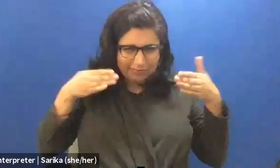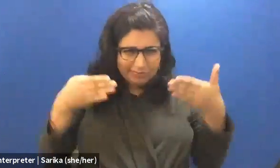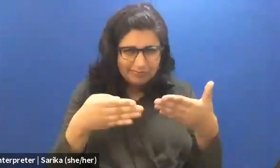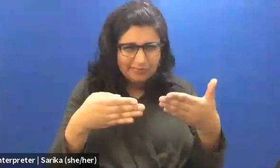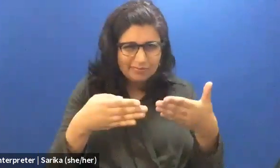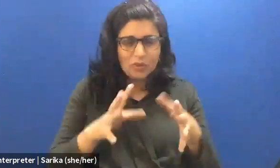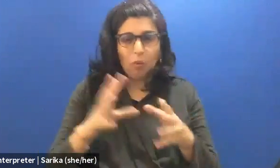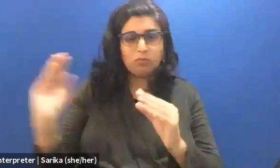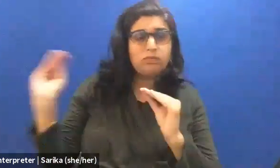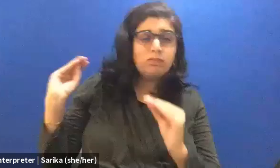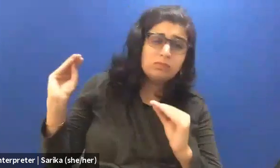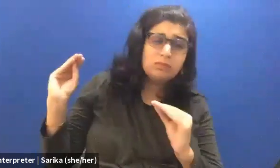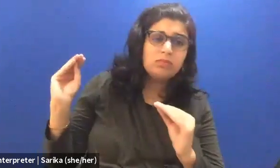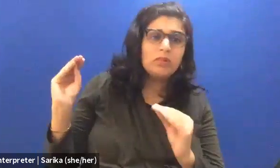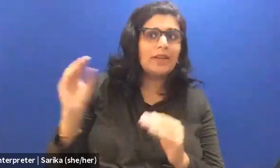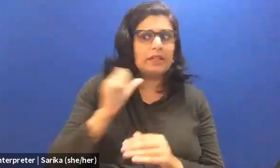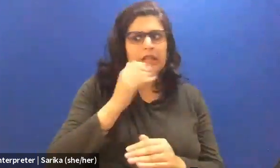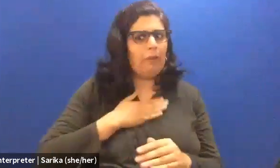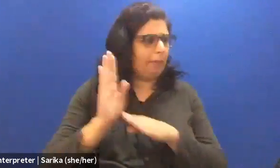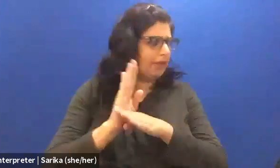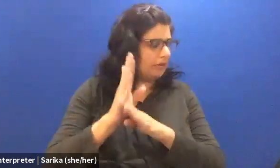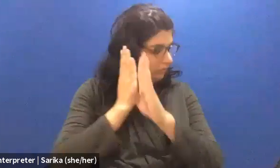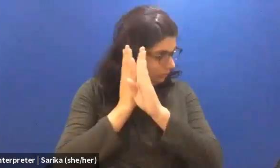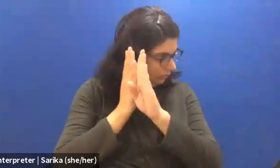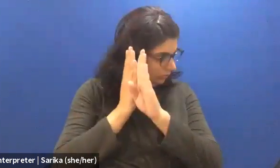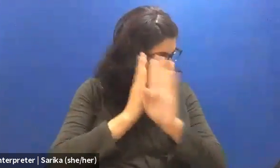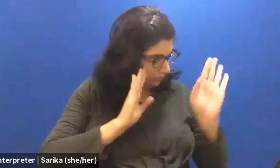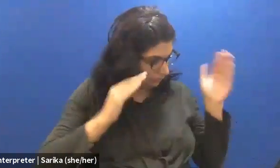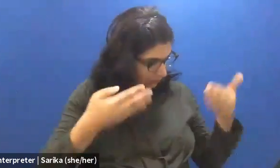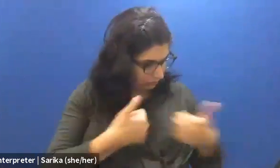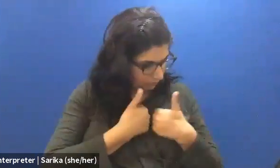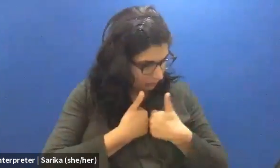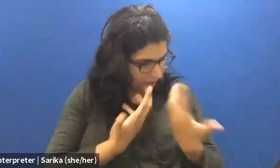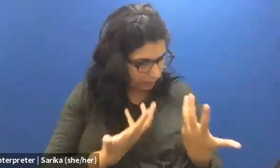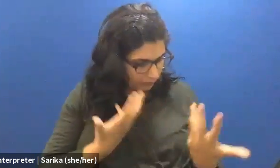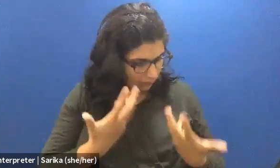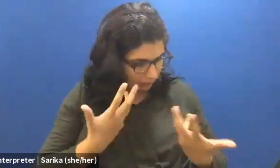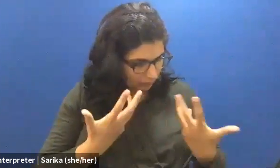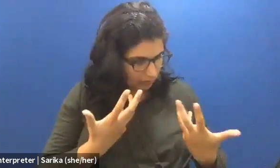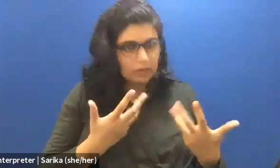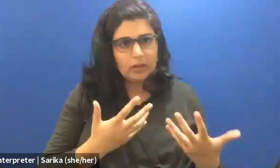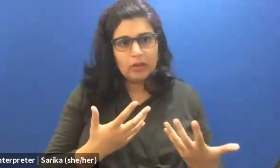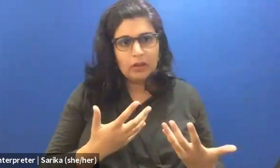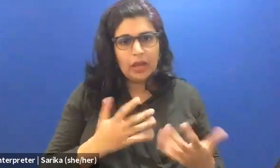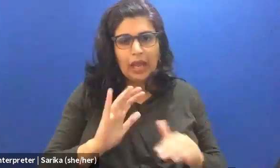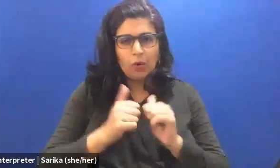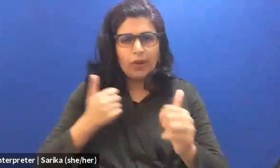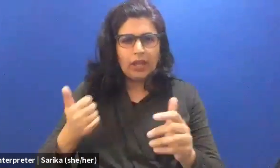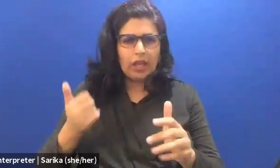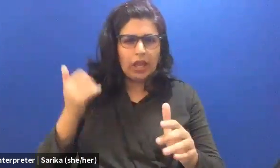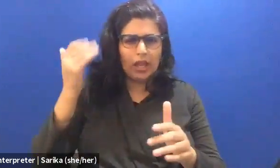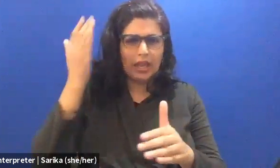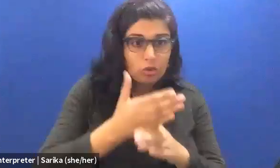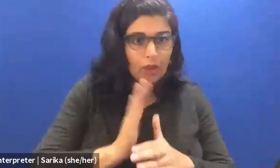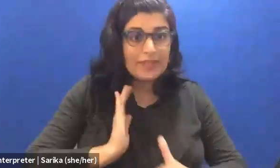been taught, that's none of my business. I got to mind my own business here. And what does it take to interrupt our own